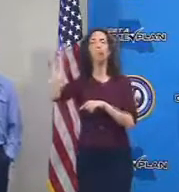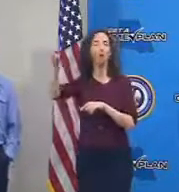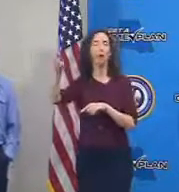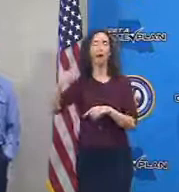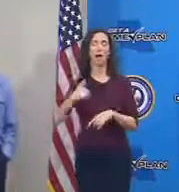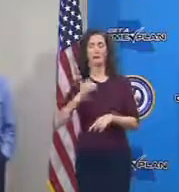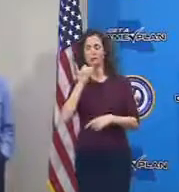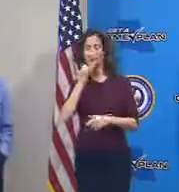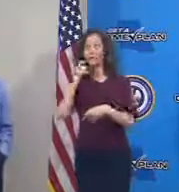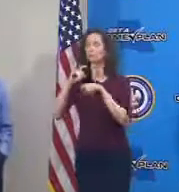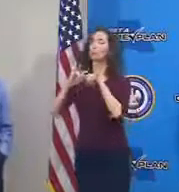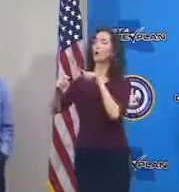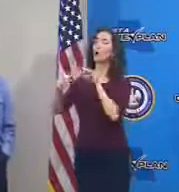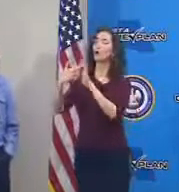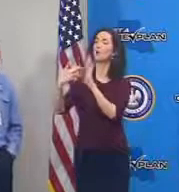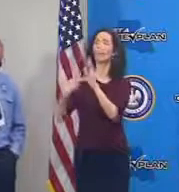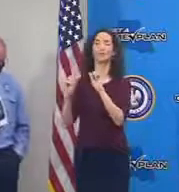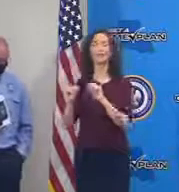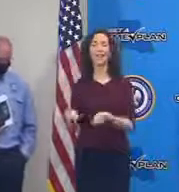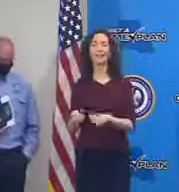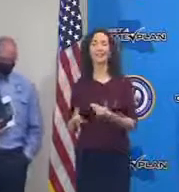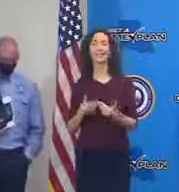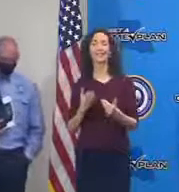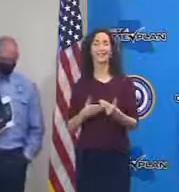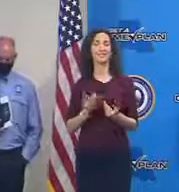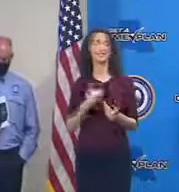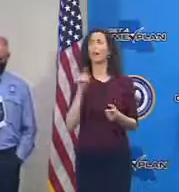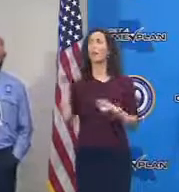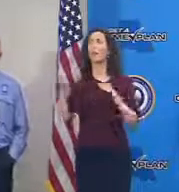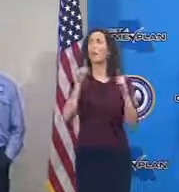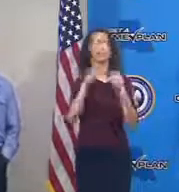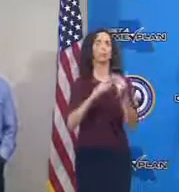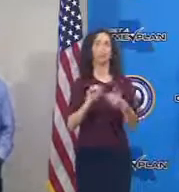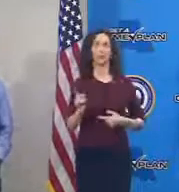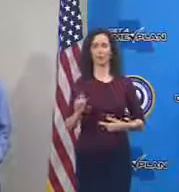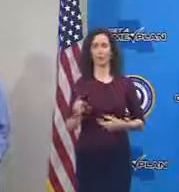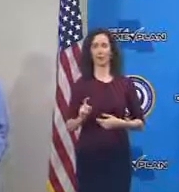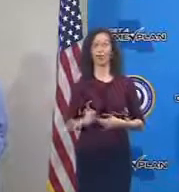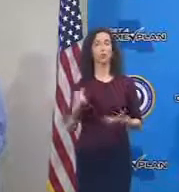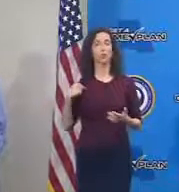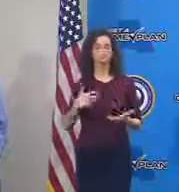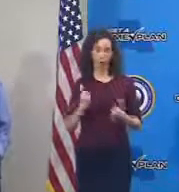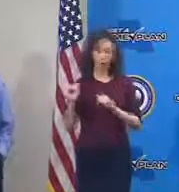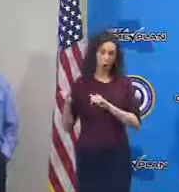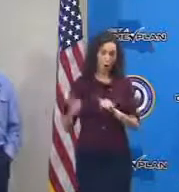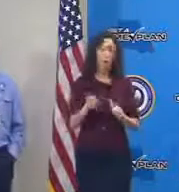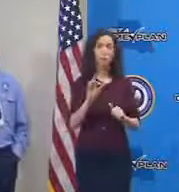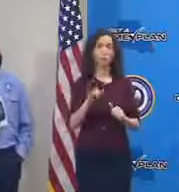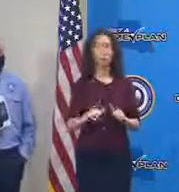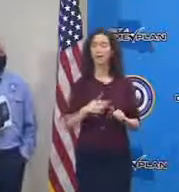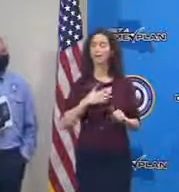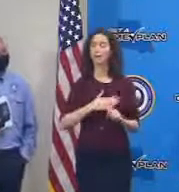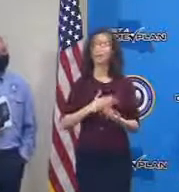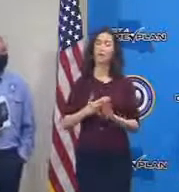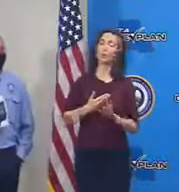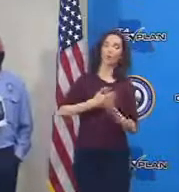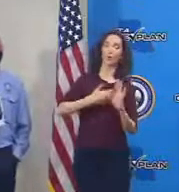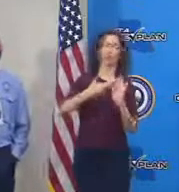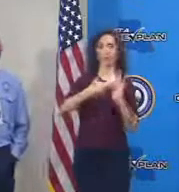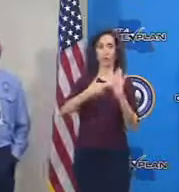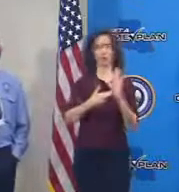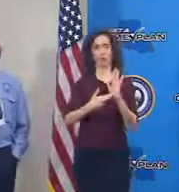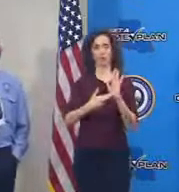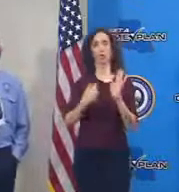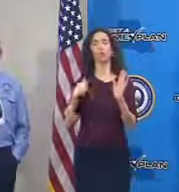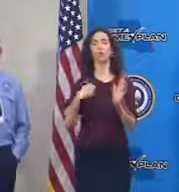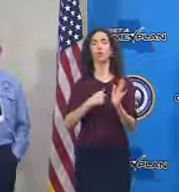phone, you can just call and register. So we want everybody to do that. We want them to pre-register because we do want to get